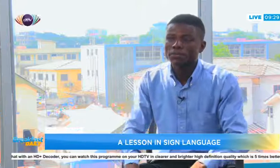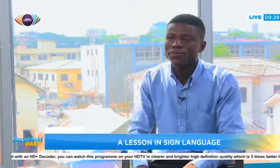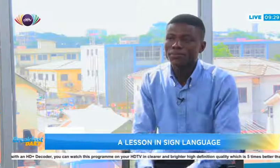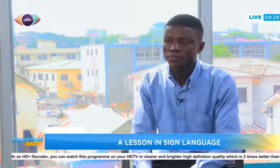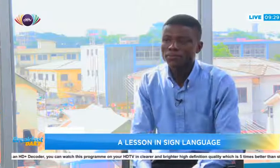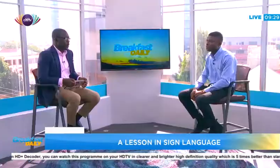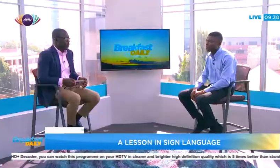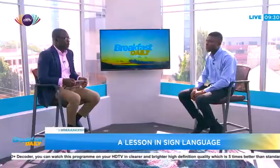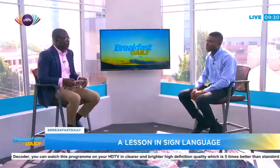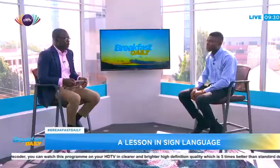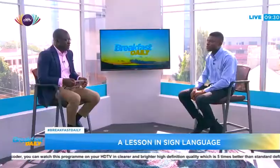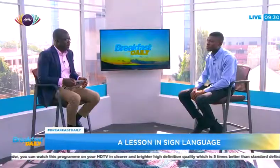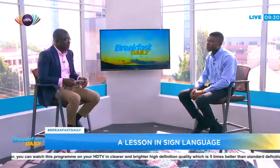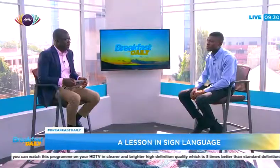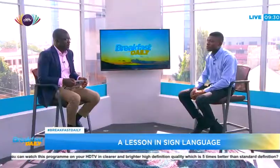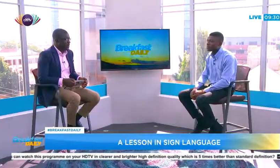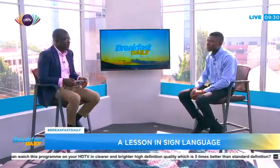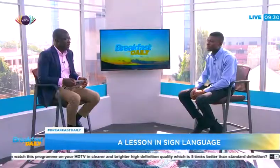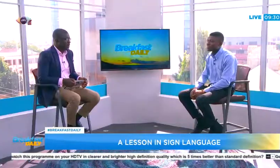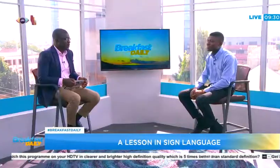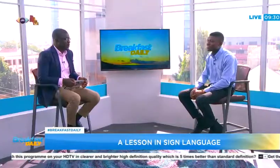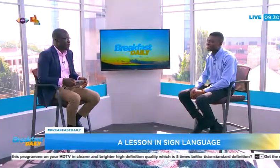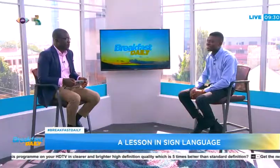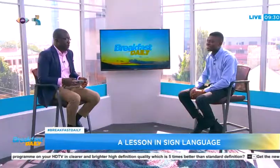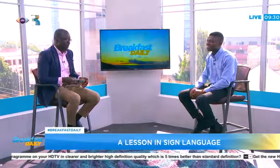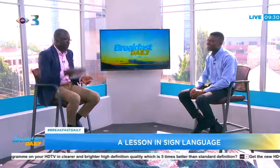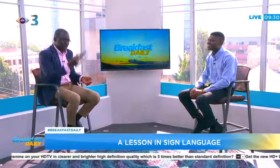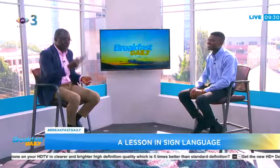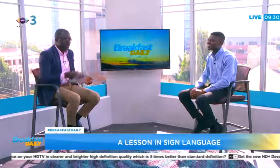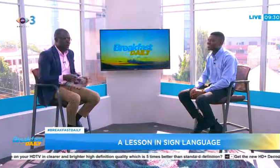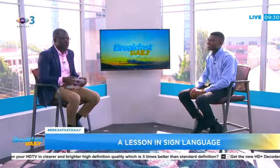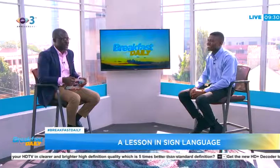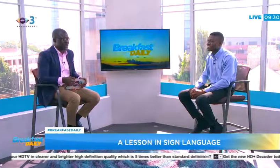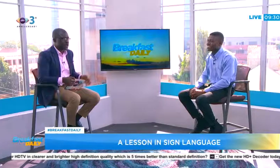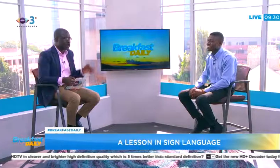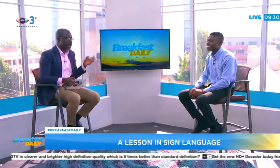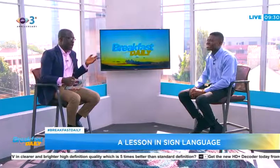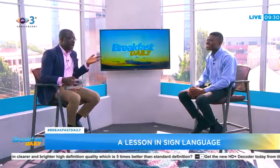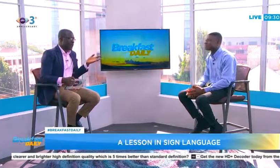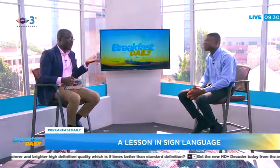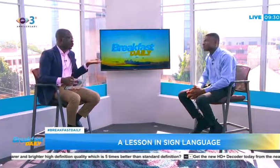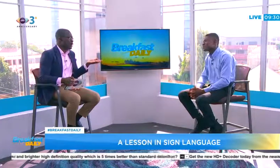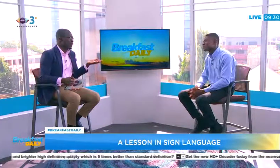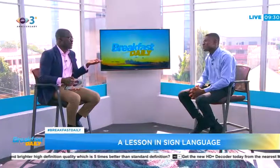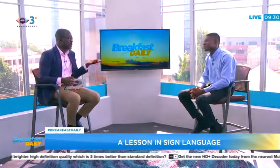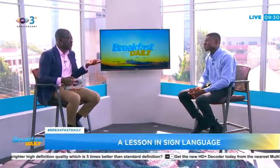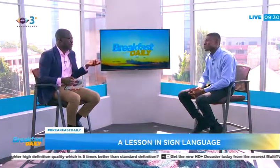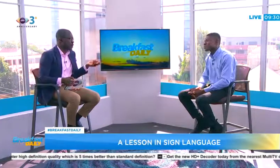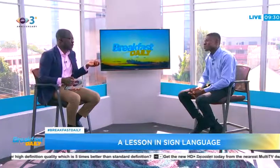Wow. Atta Nyamekye, incredible. We have to continue this conversation. So, if people want to get in touch with you, how